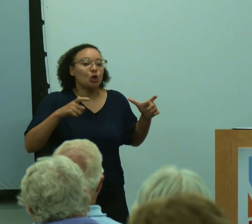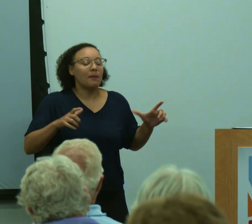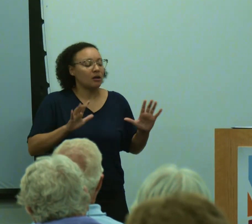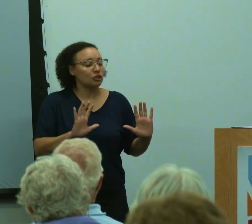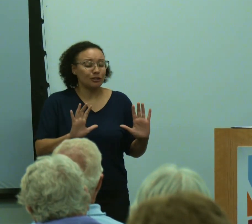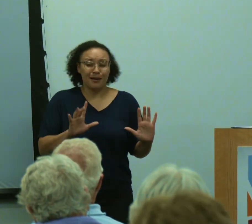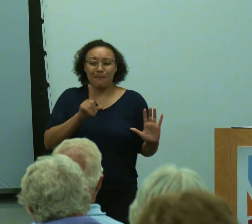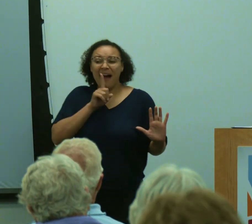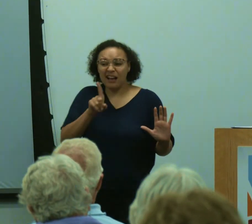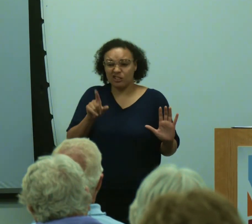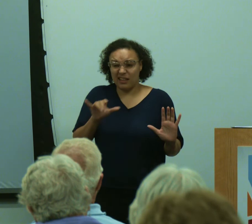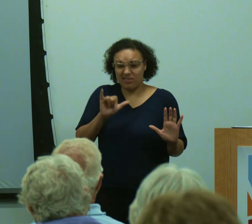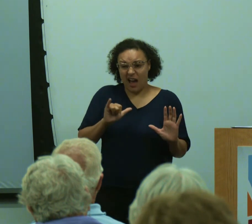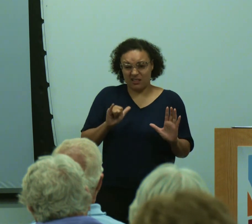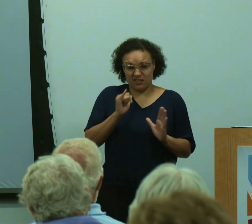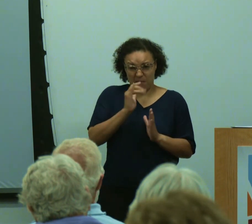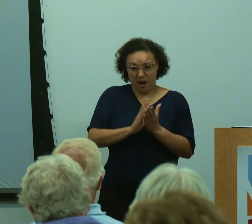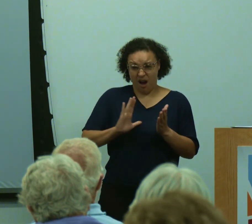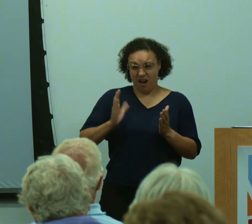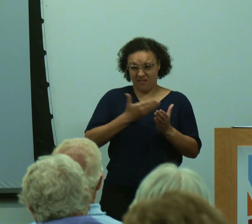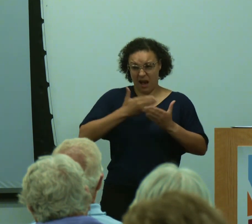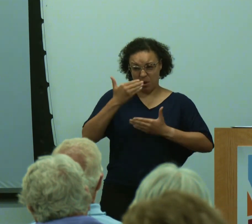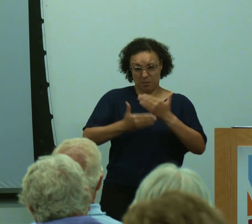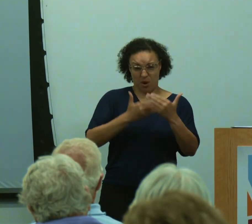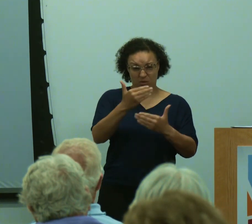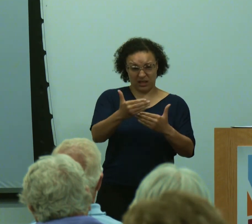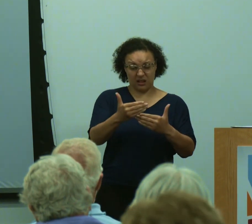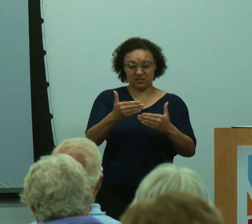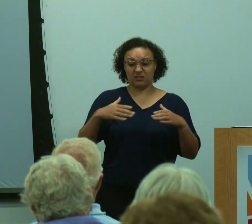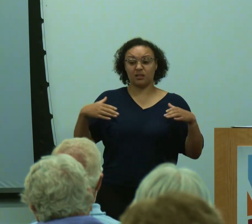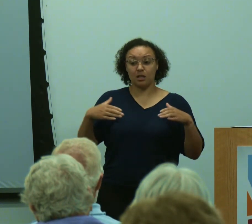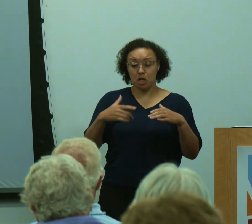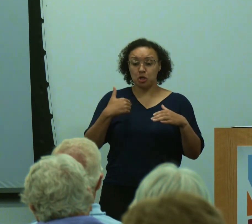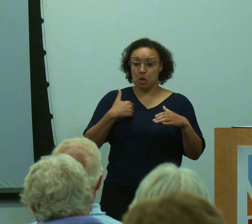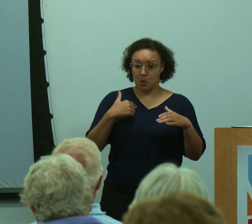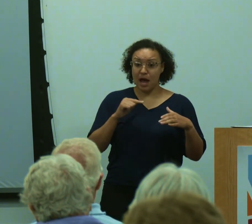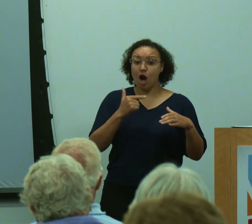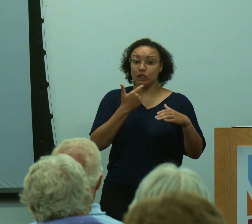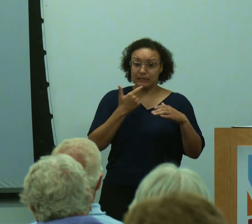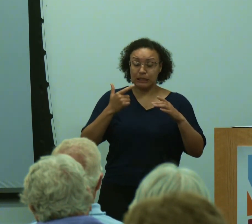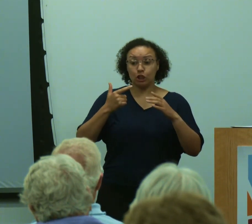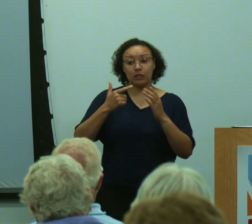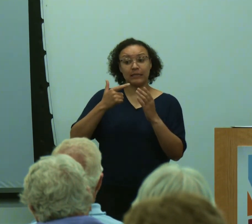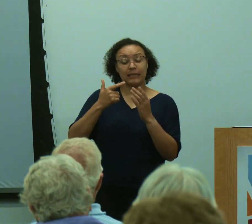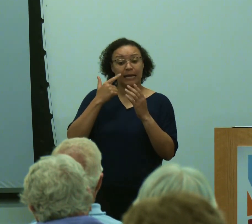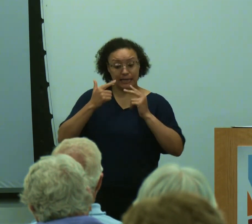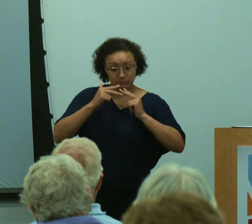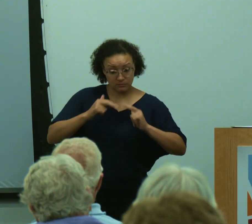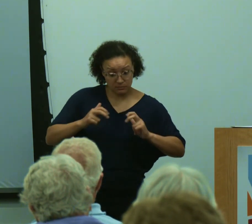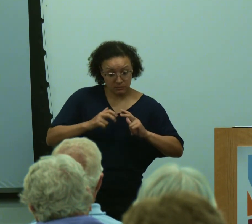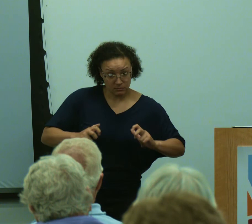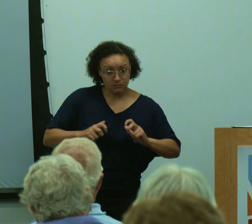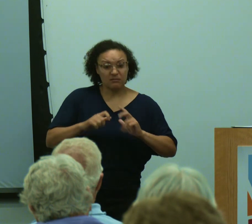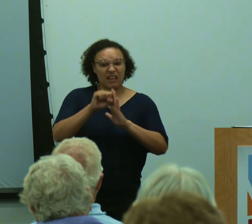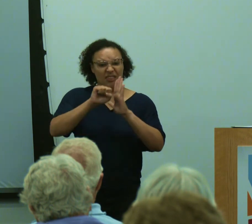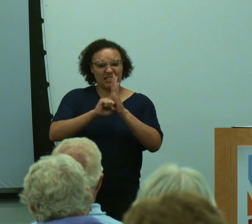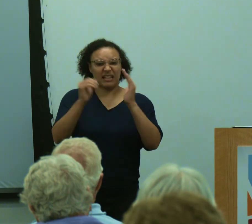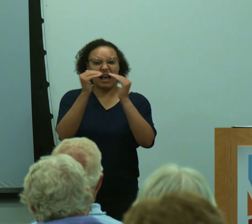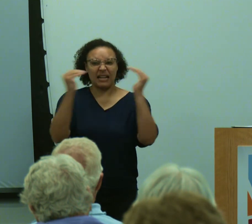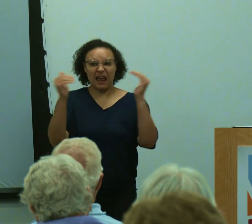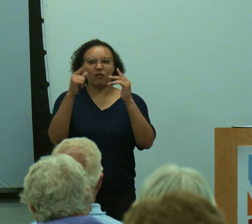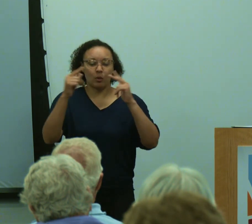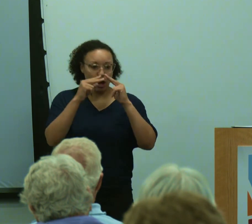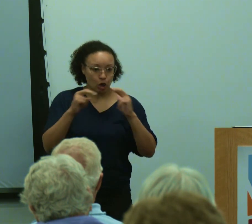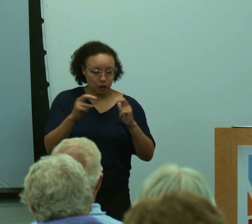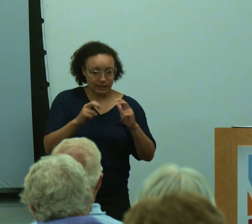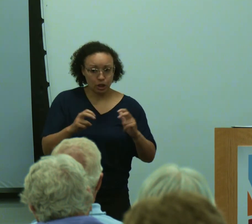that is part of the process. And so the League of Women Voters is taking a very serious look at this at the state level. And doing what